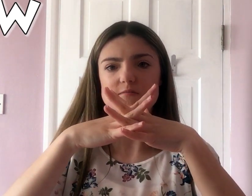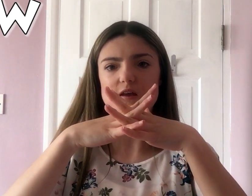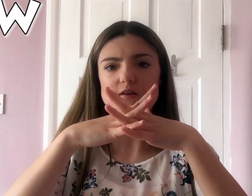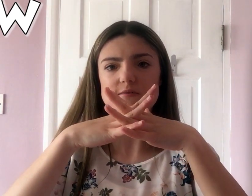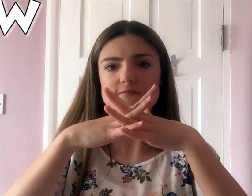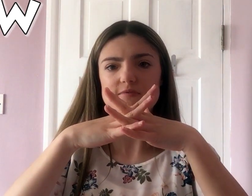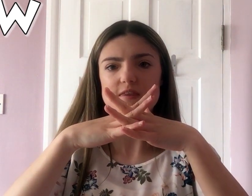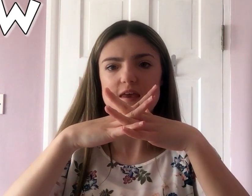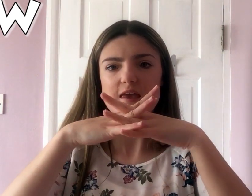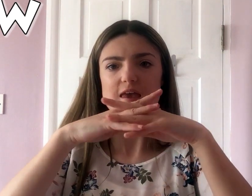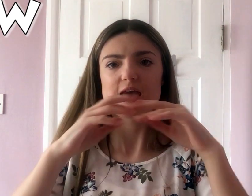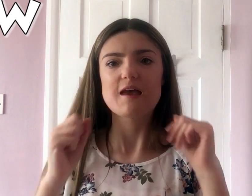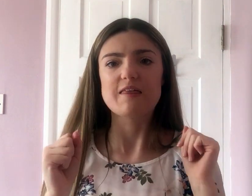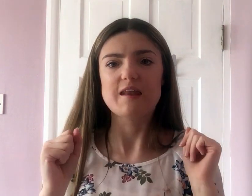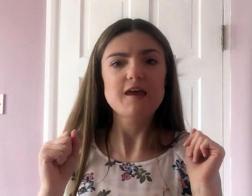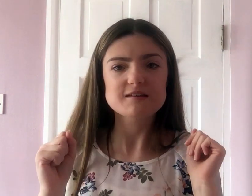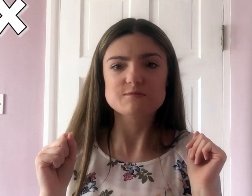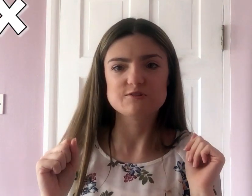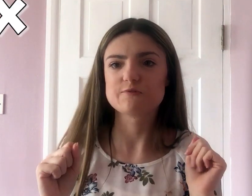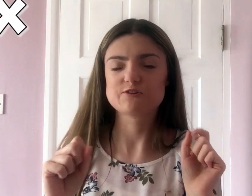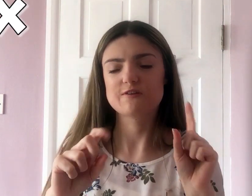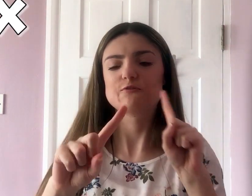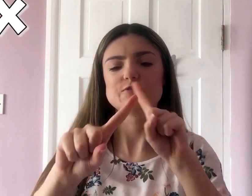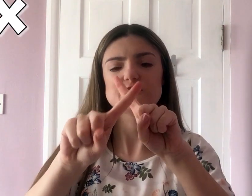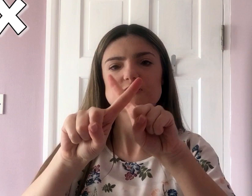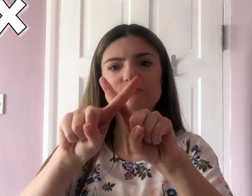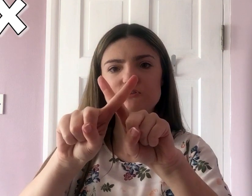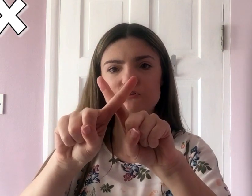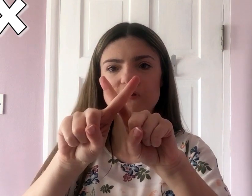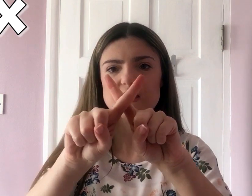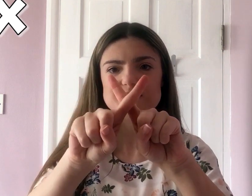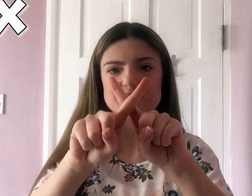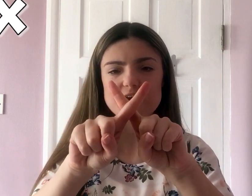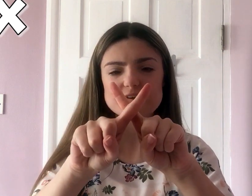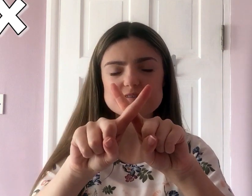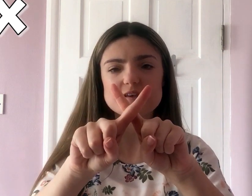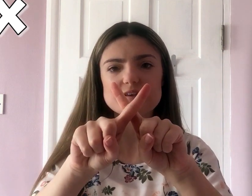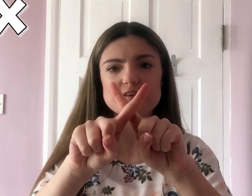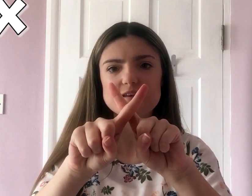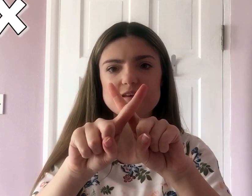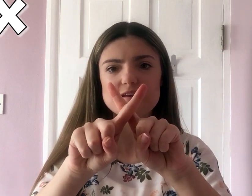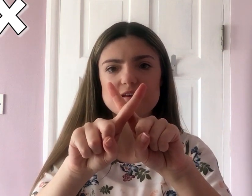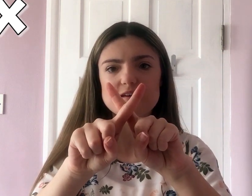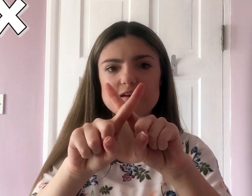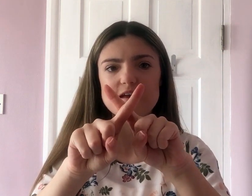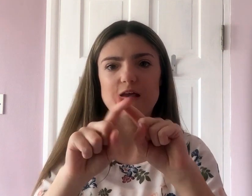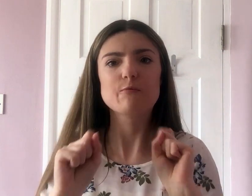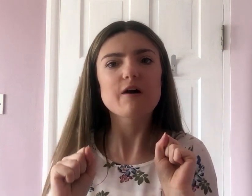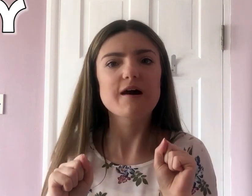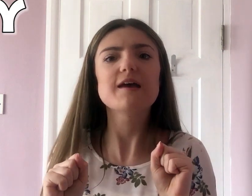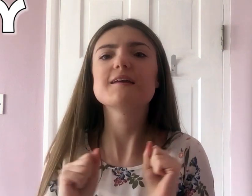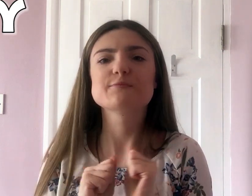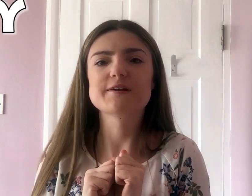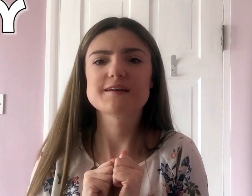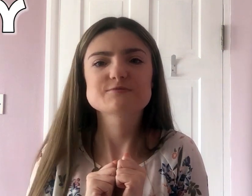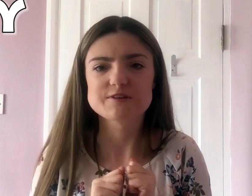W. And then X, which is pretty straightforward, you just cross your fingers, X. Now Y is where it gets really